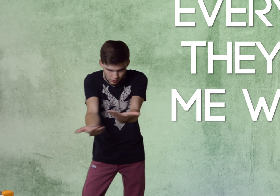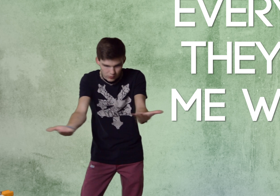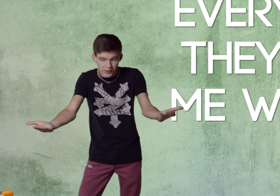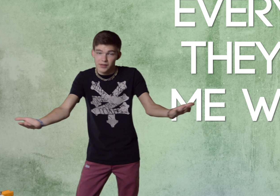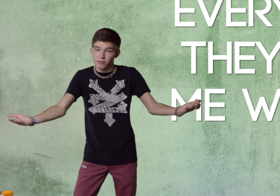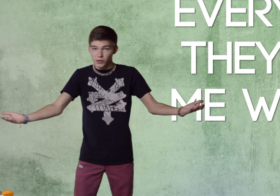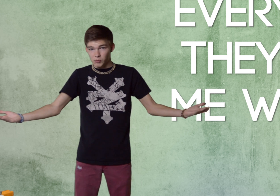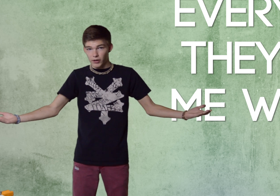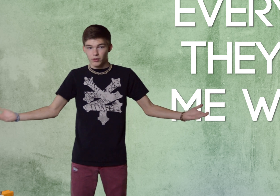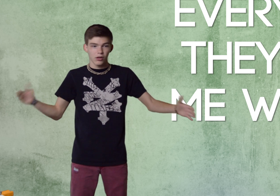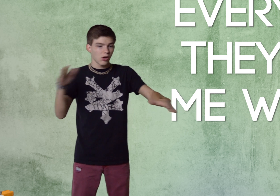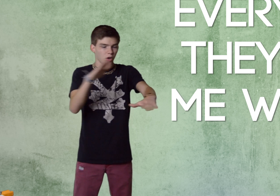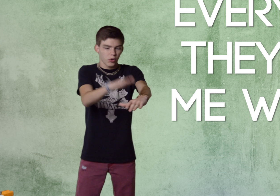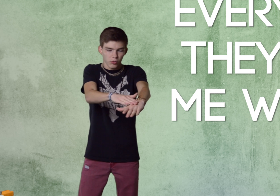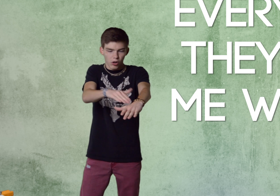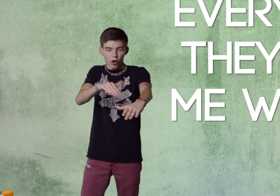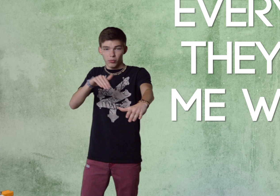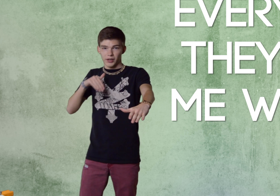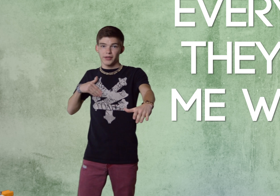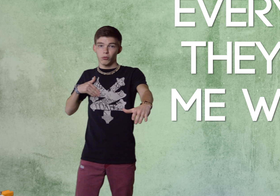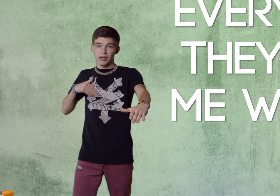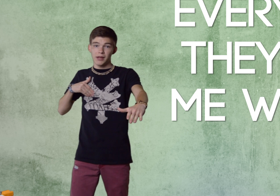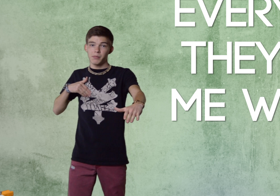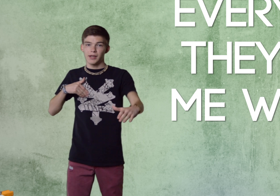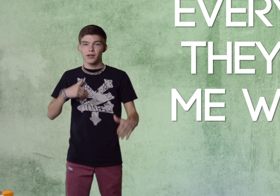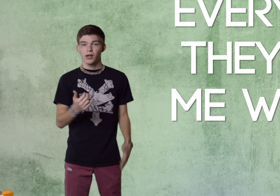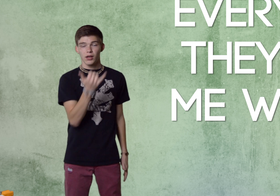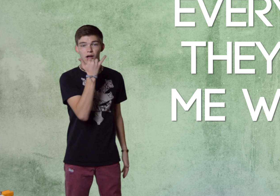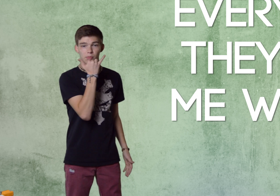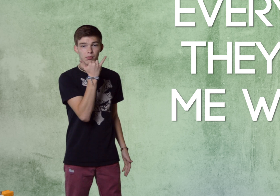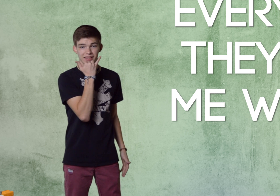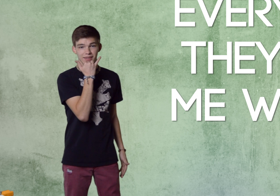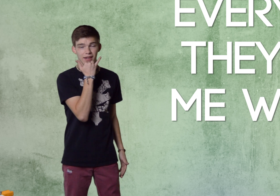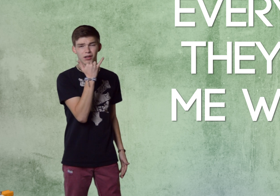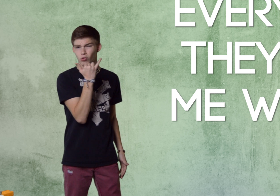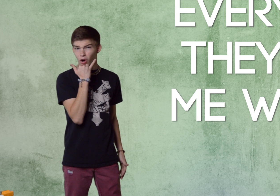Those, because it flows better, who will call me. They will name me a mistake, a wrong.